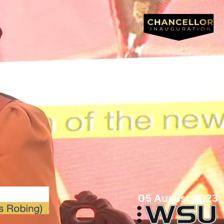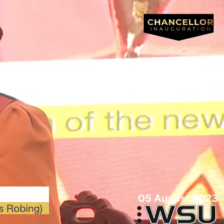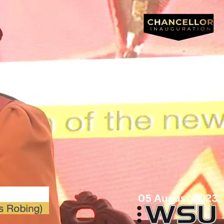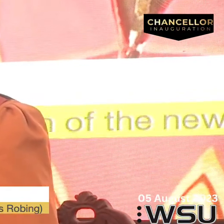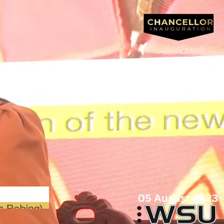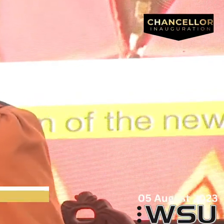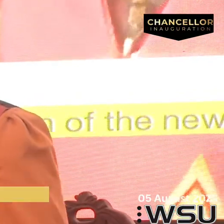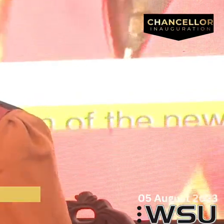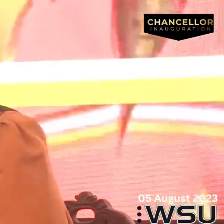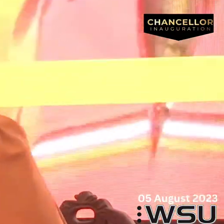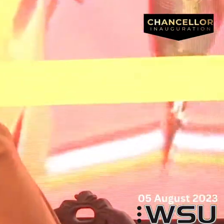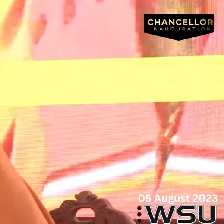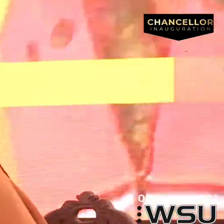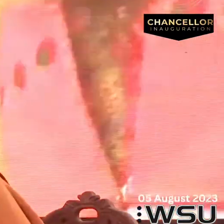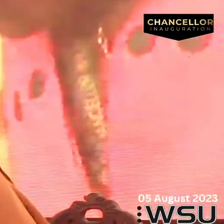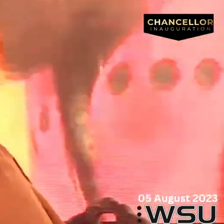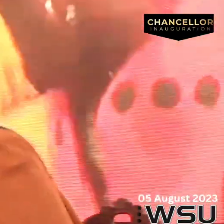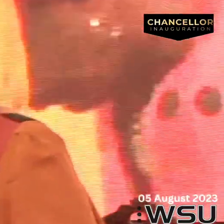the Chancellor.